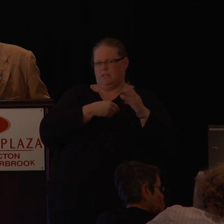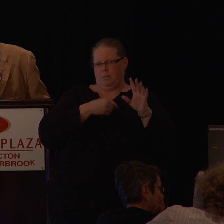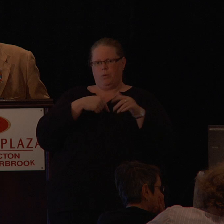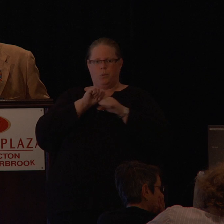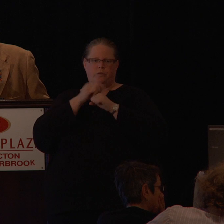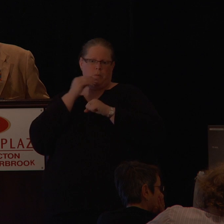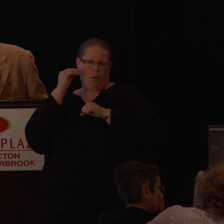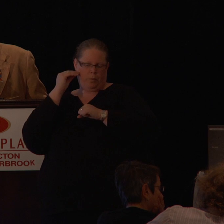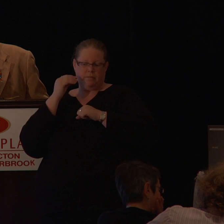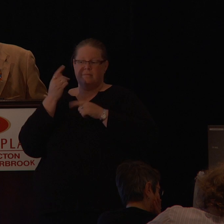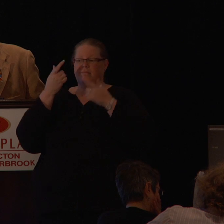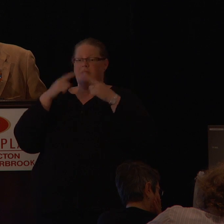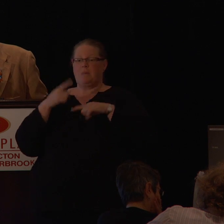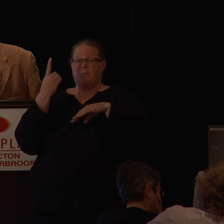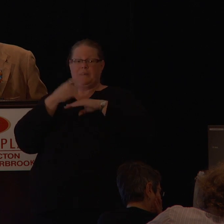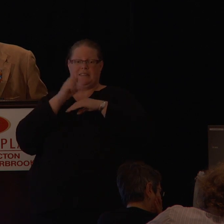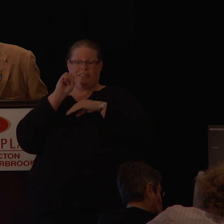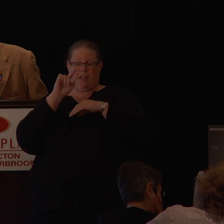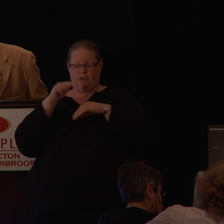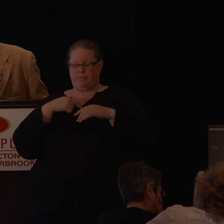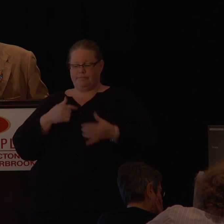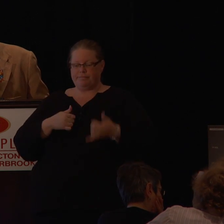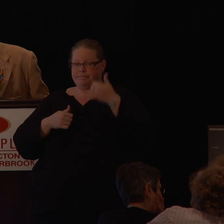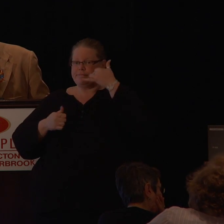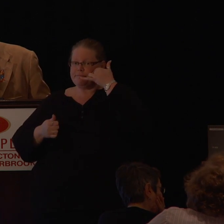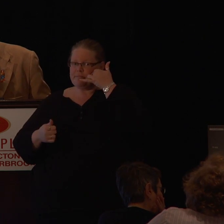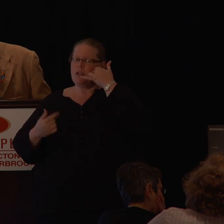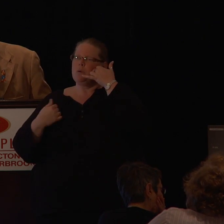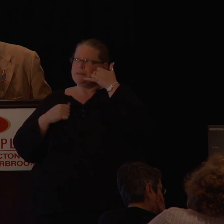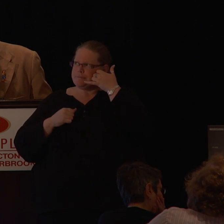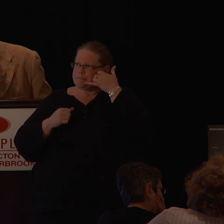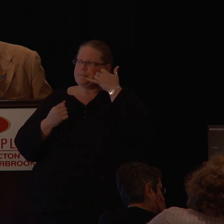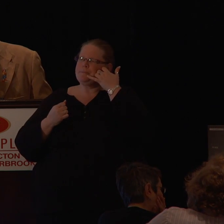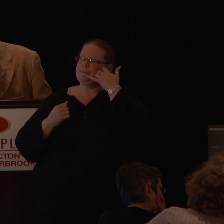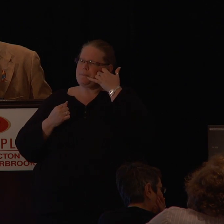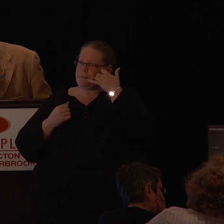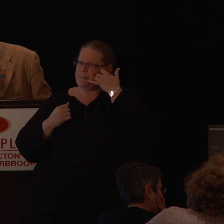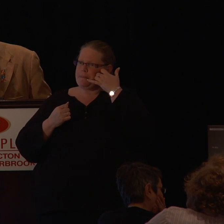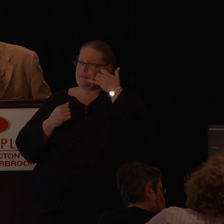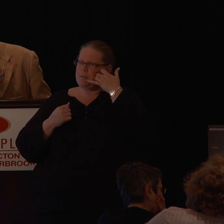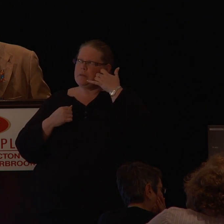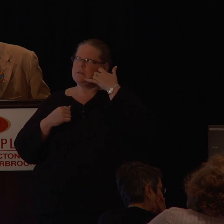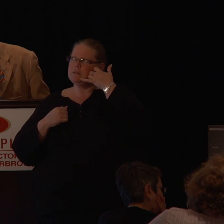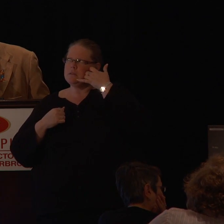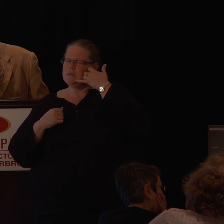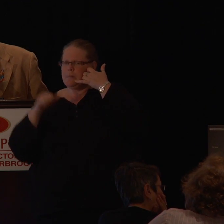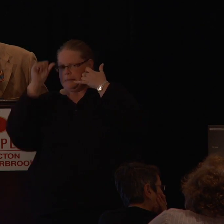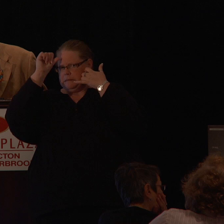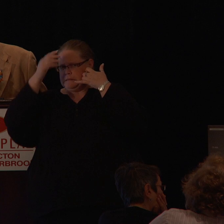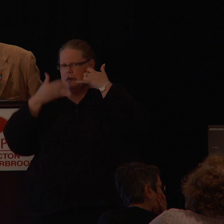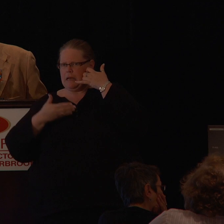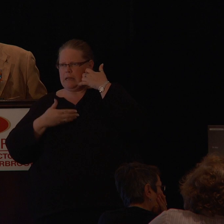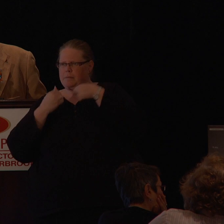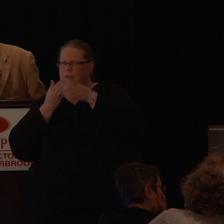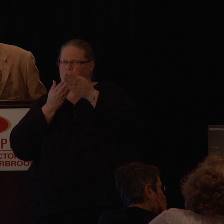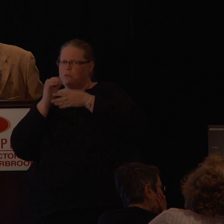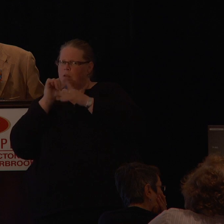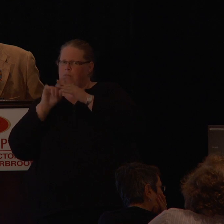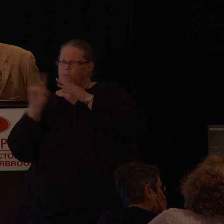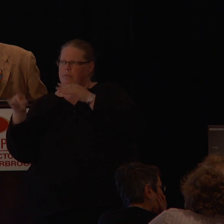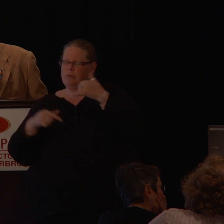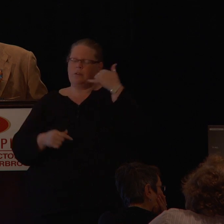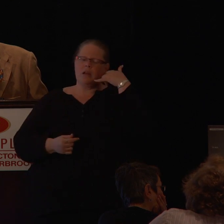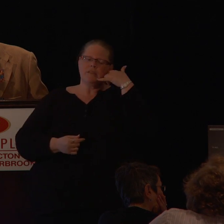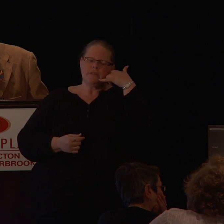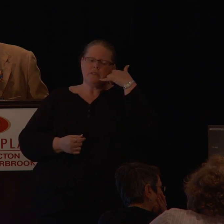Saturday, a phone call, and I was listening for my son to make sure he didn't leave the house while I was on the